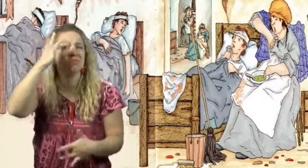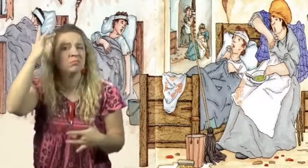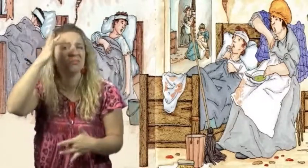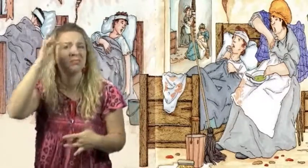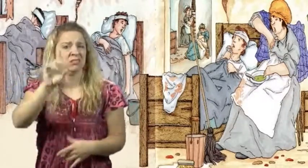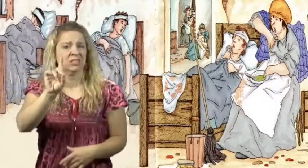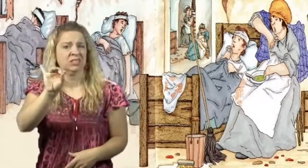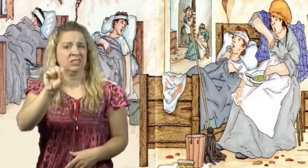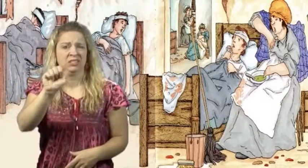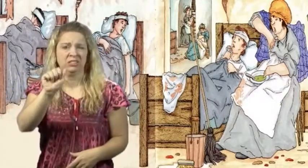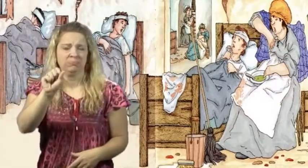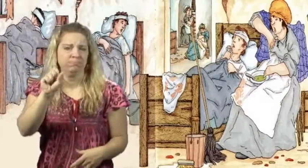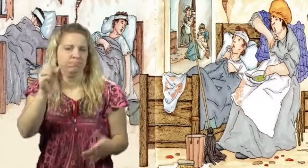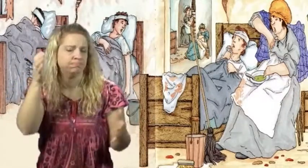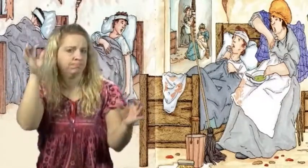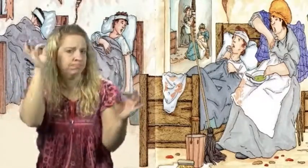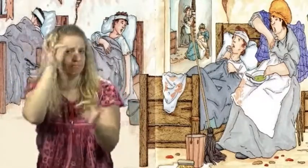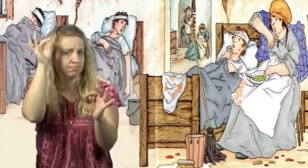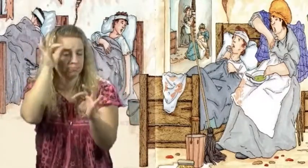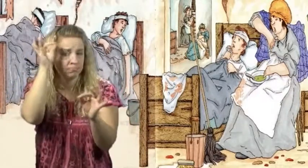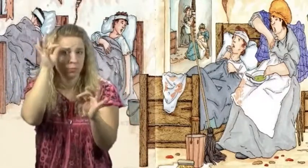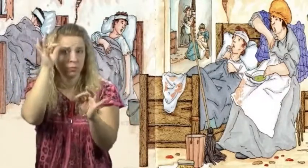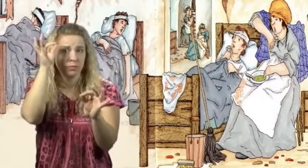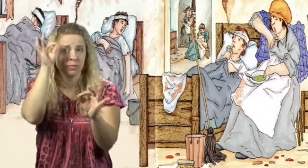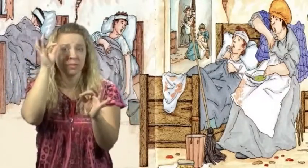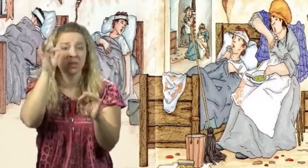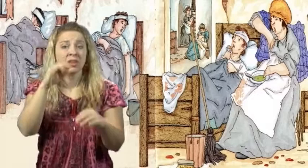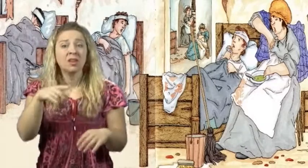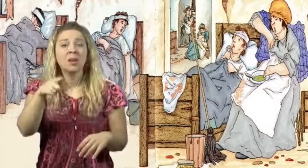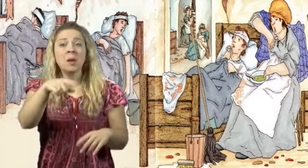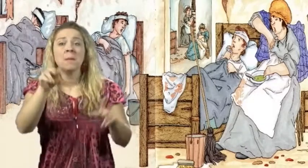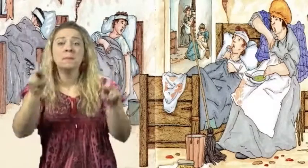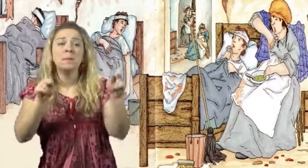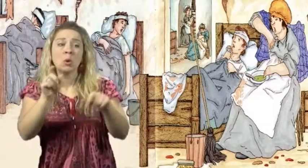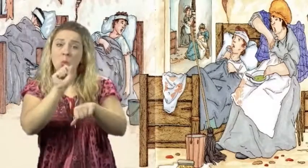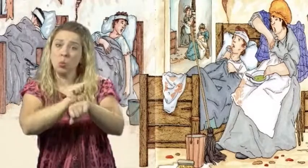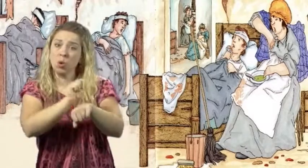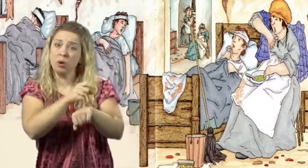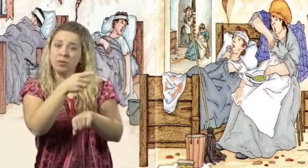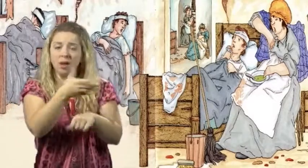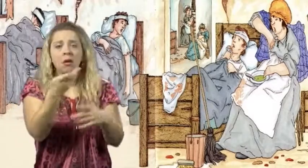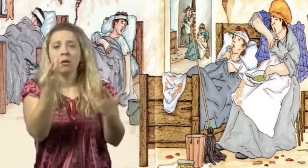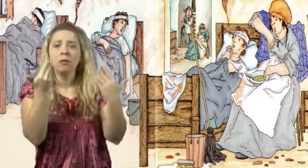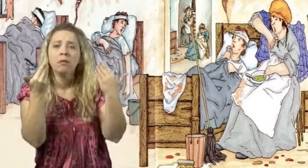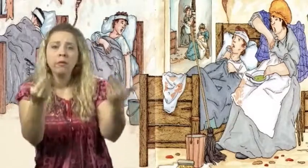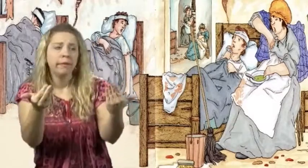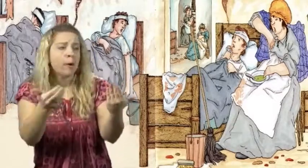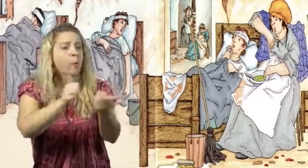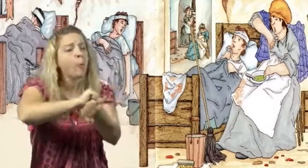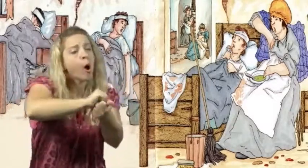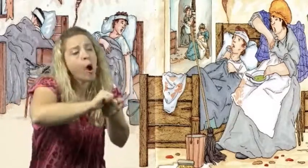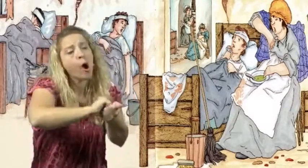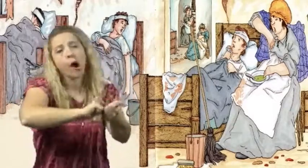They knew very little about diseases. They were mostly servants who washed the sick and cooked for them.